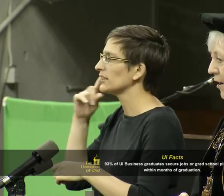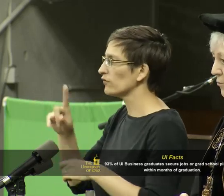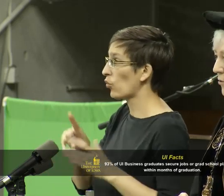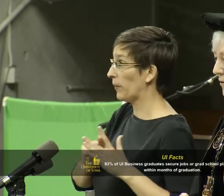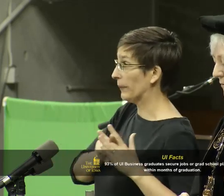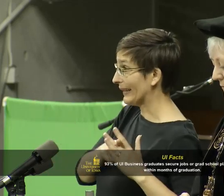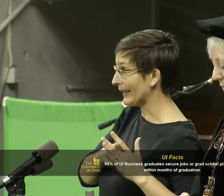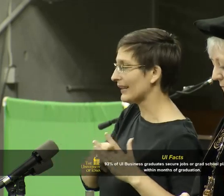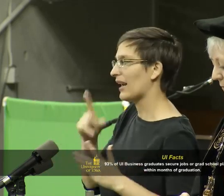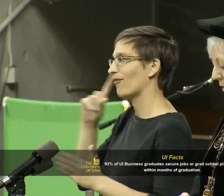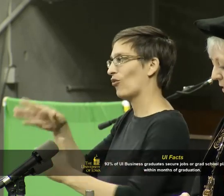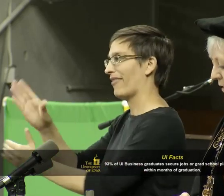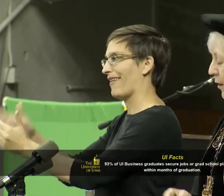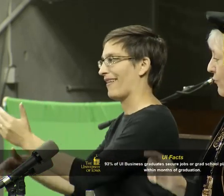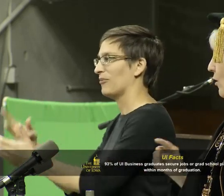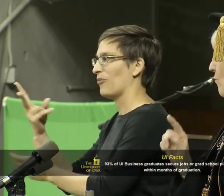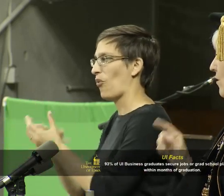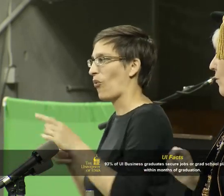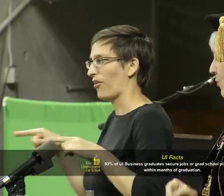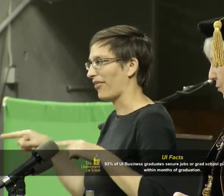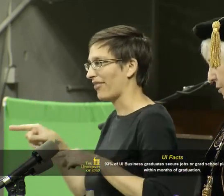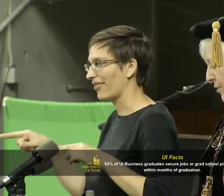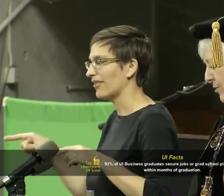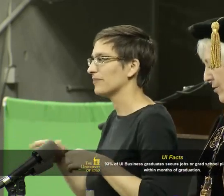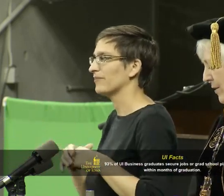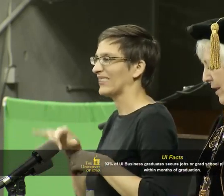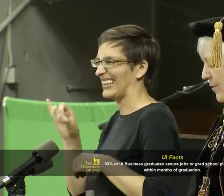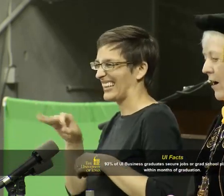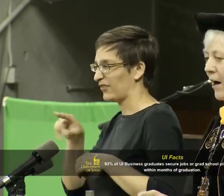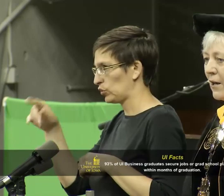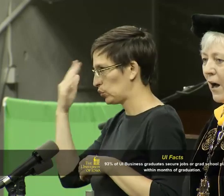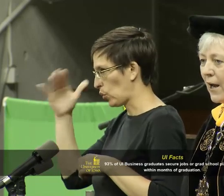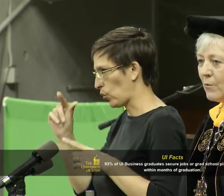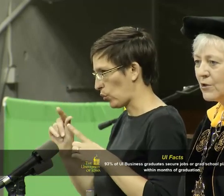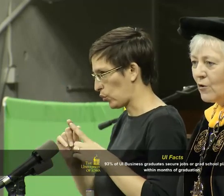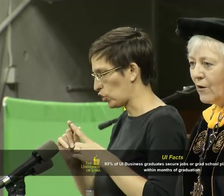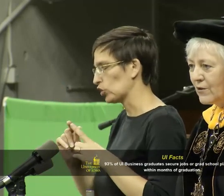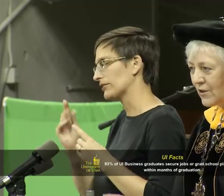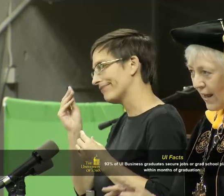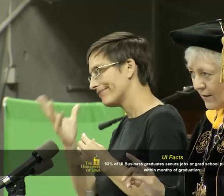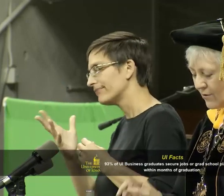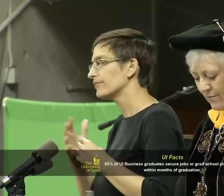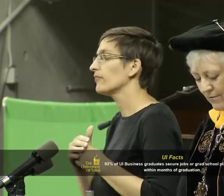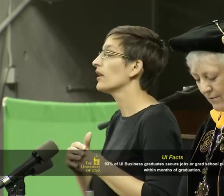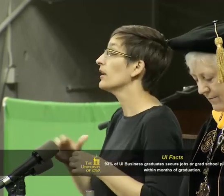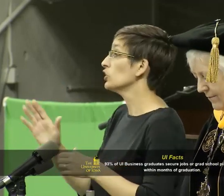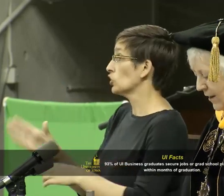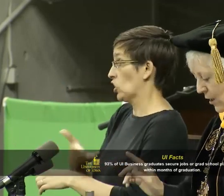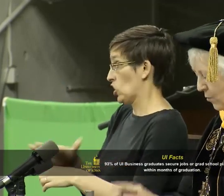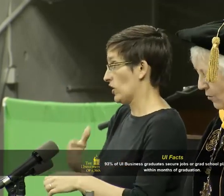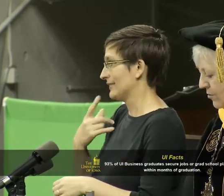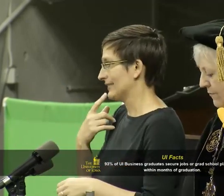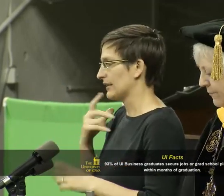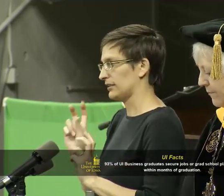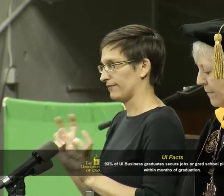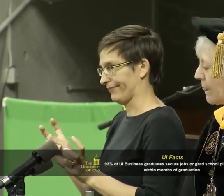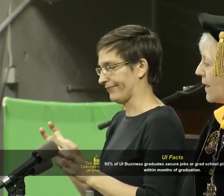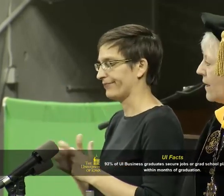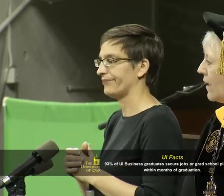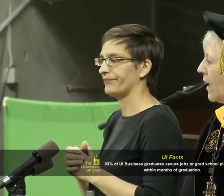commence onward. Now, if you don't know the words, the On Iowa song says, and I